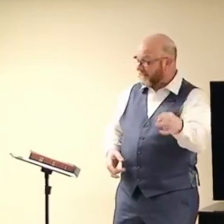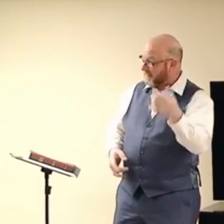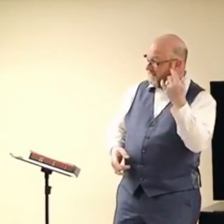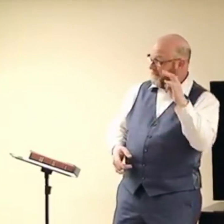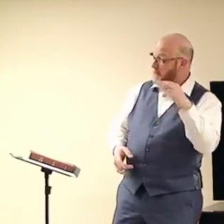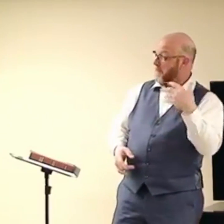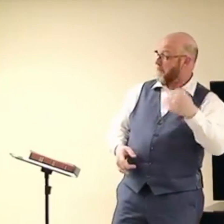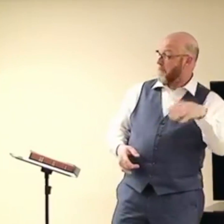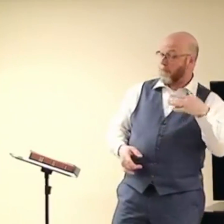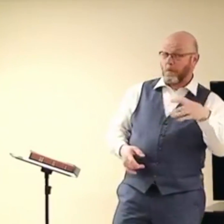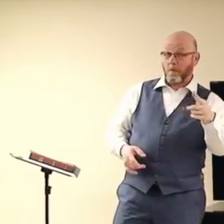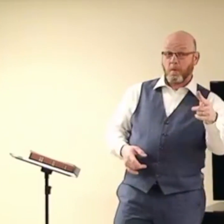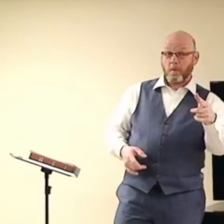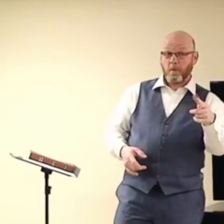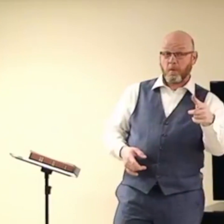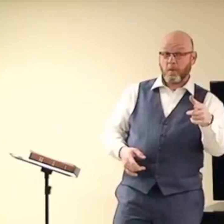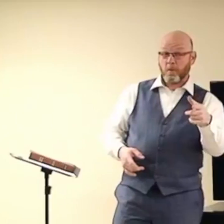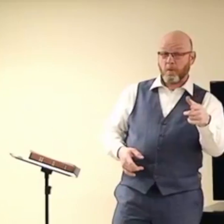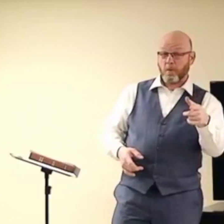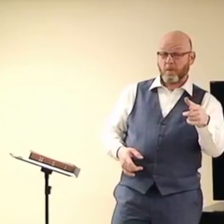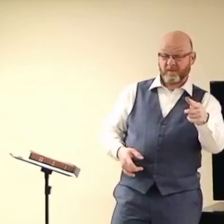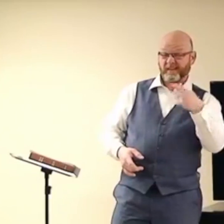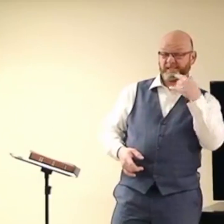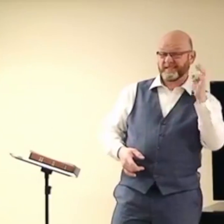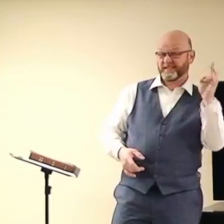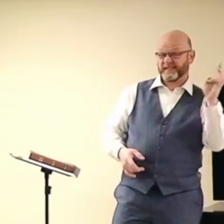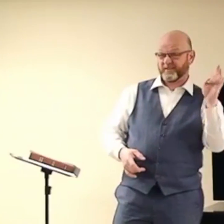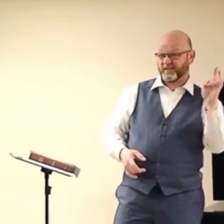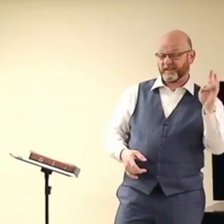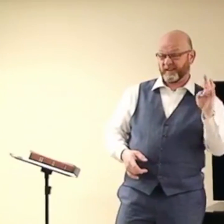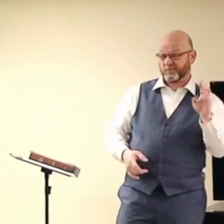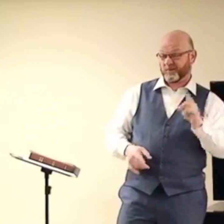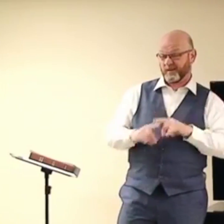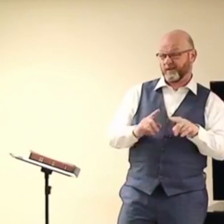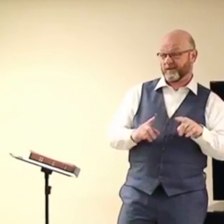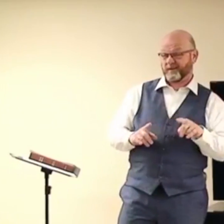Happy 60 years old. Yeah. He said 70.